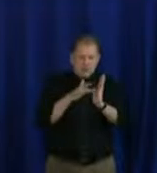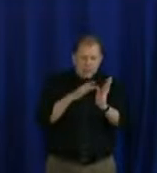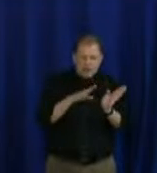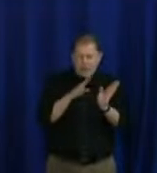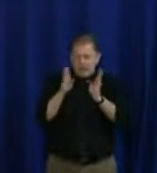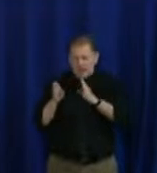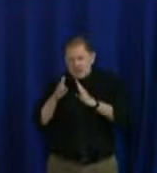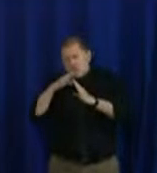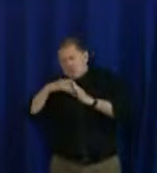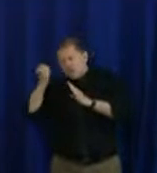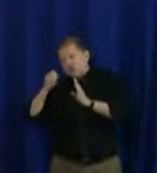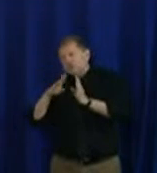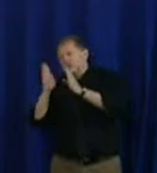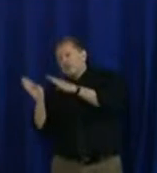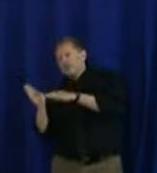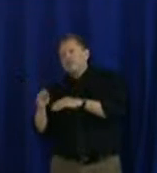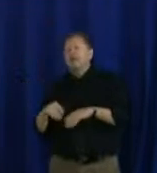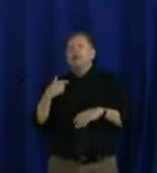again, data right from